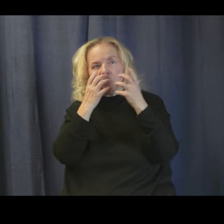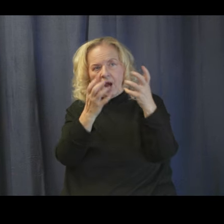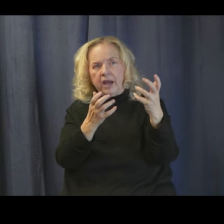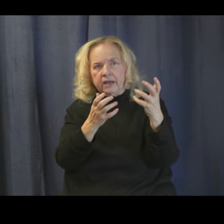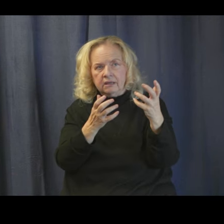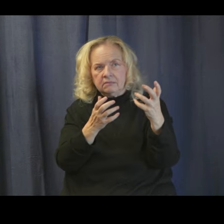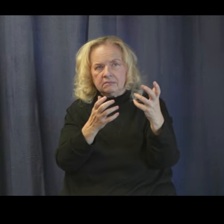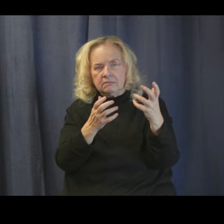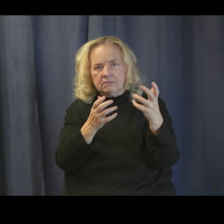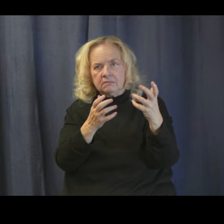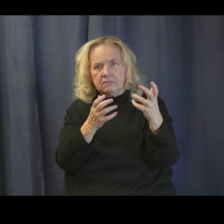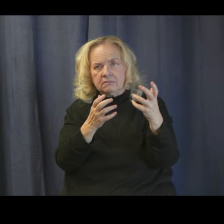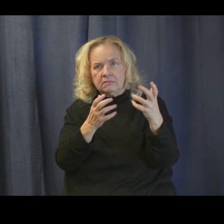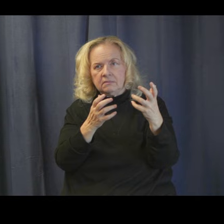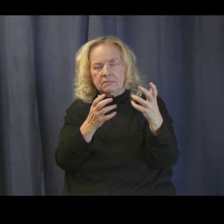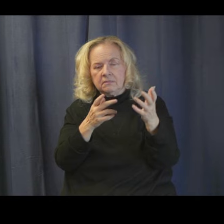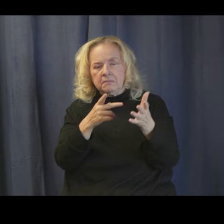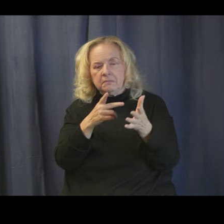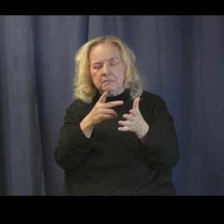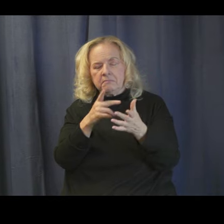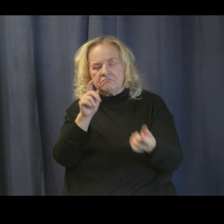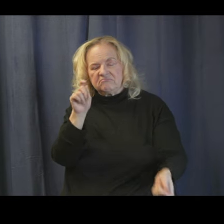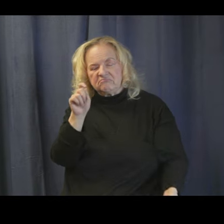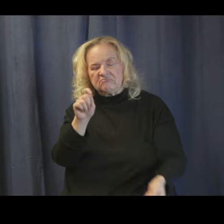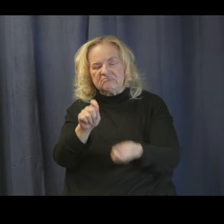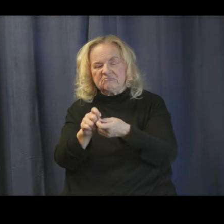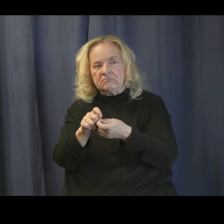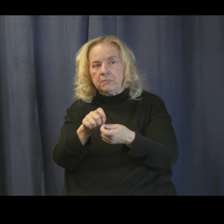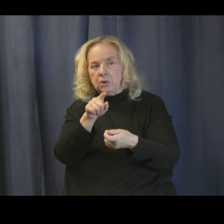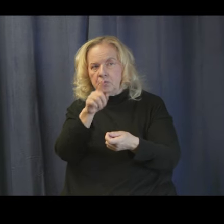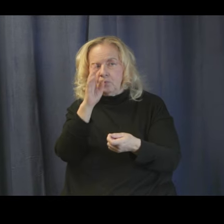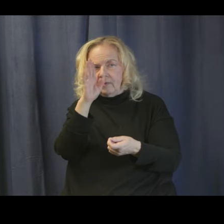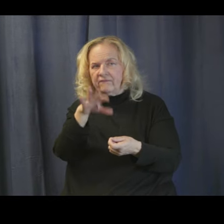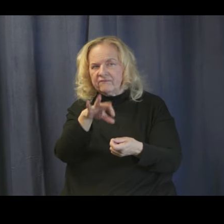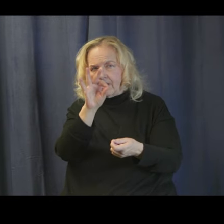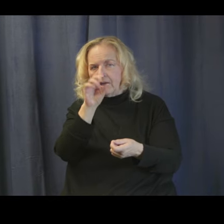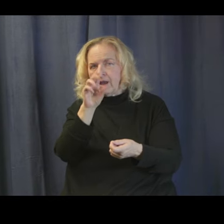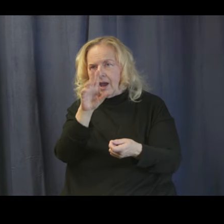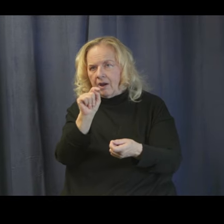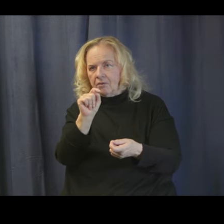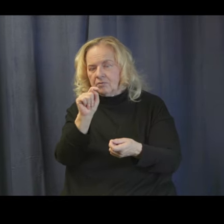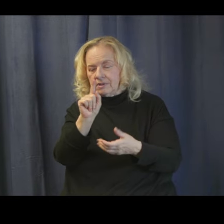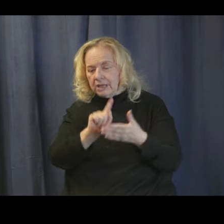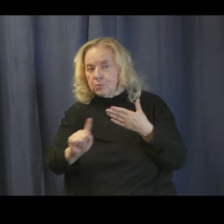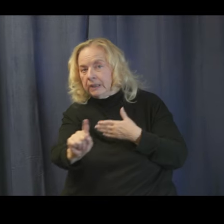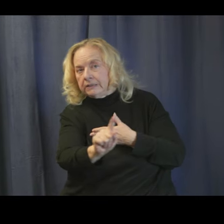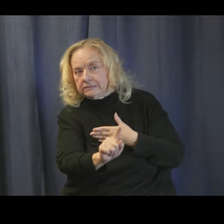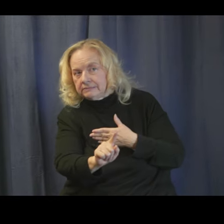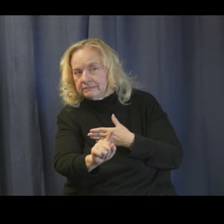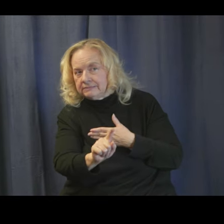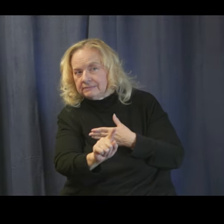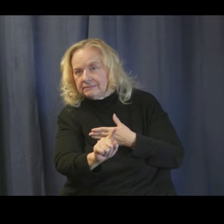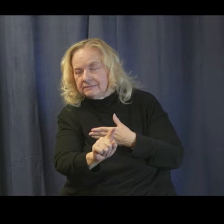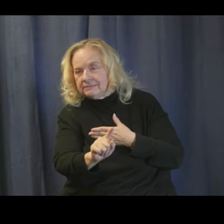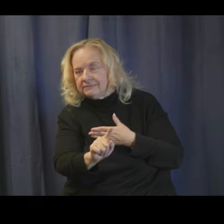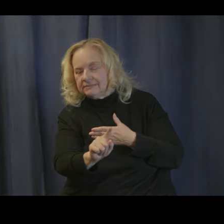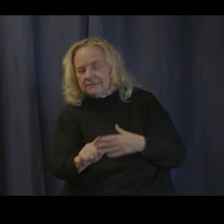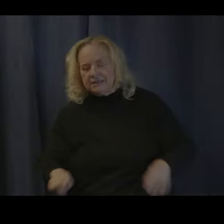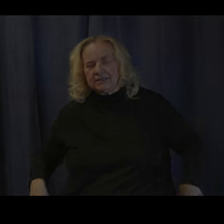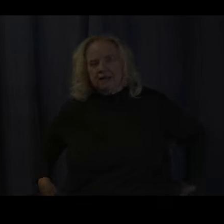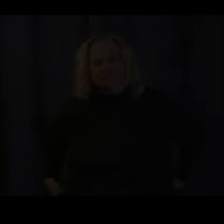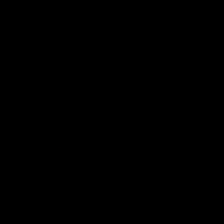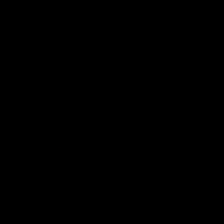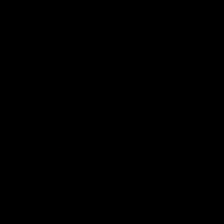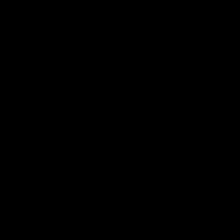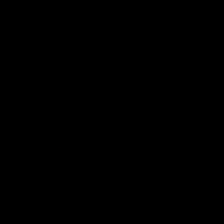and crying. It's going to be payback time. But you're going to find that out next week. So with that,